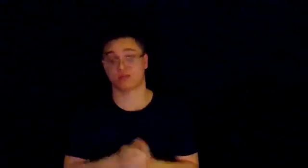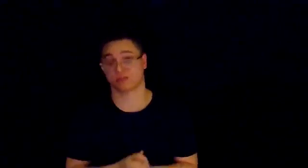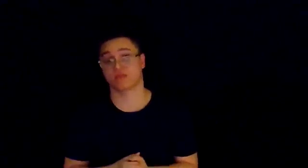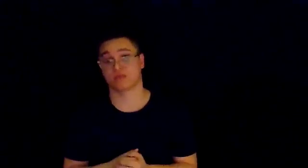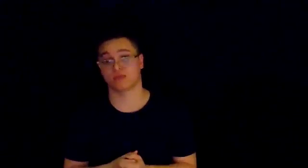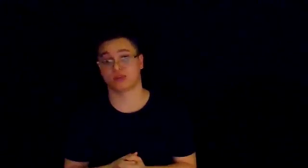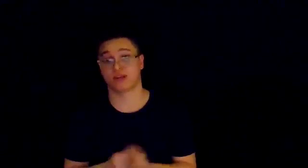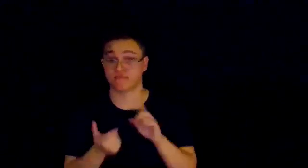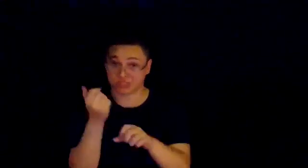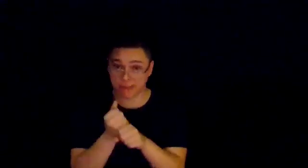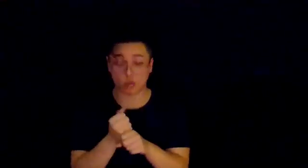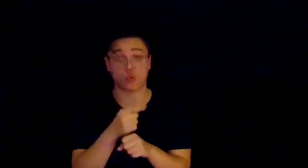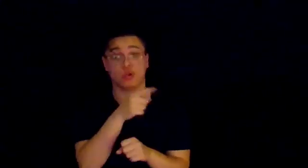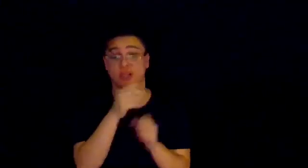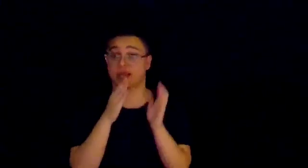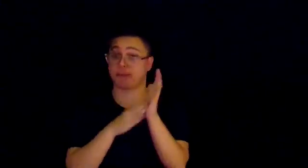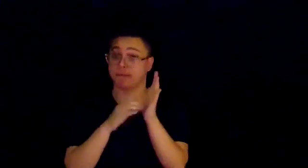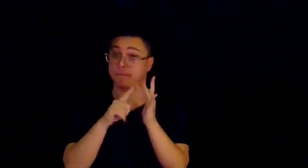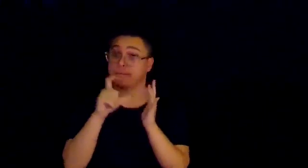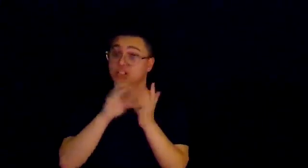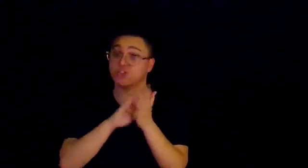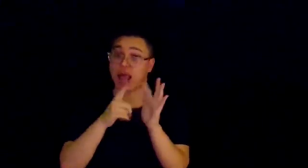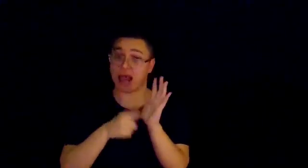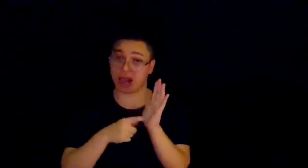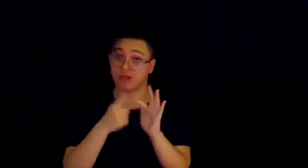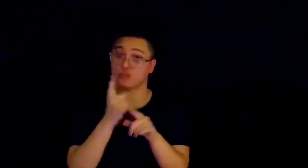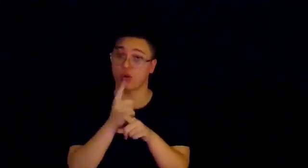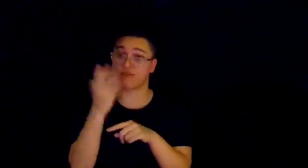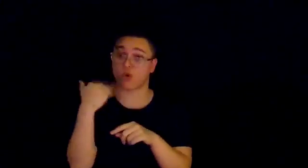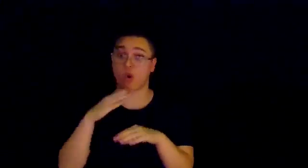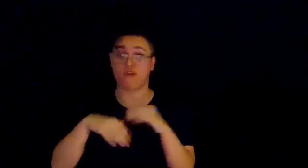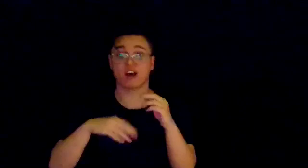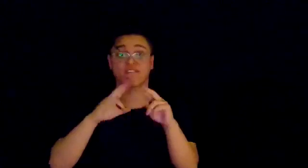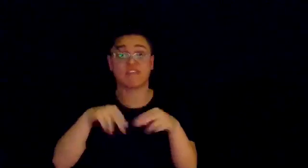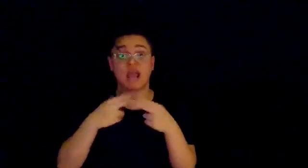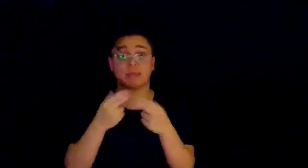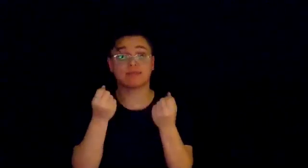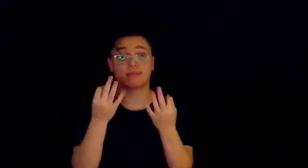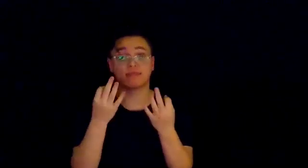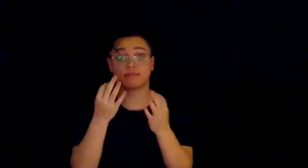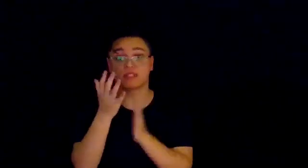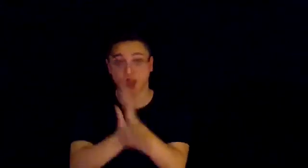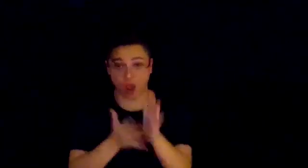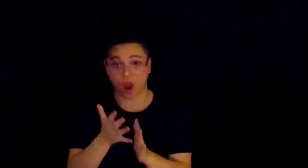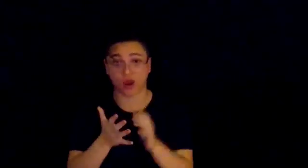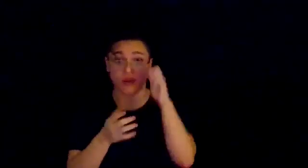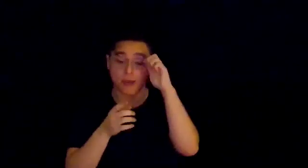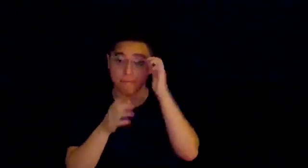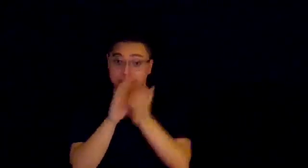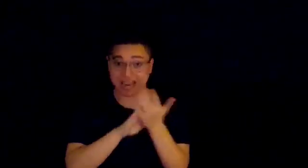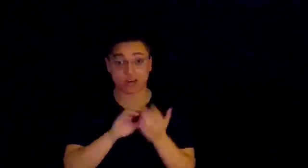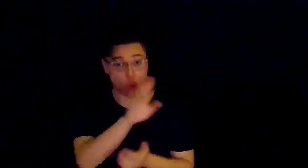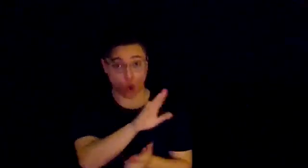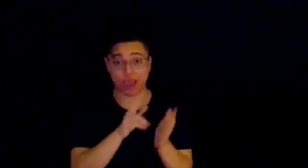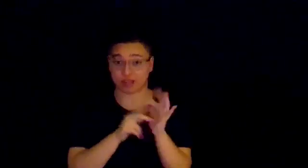can fill? Yeah. For example, Michelle talked before about family. They